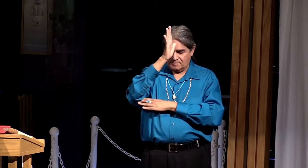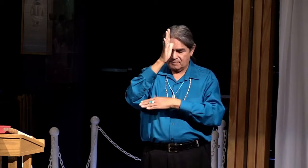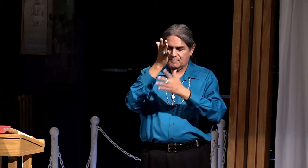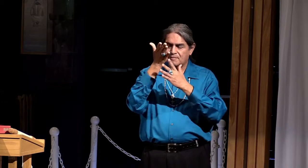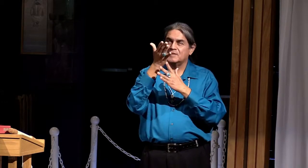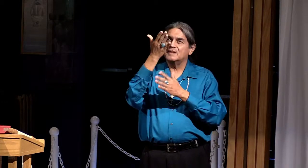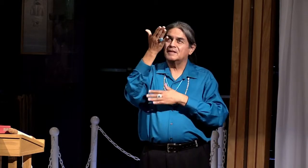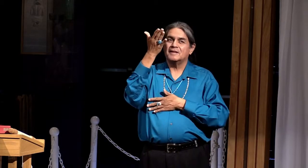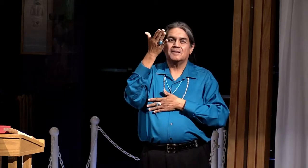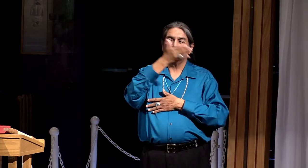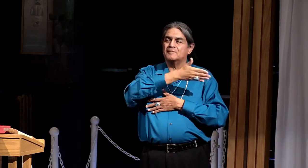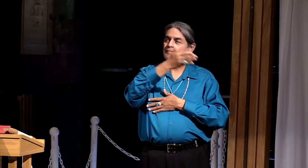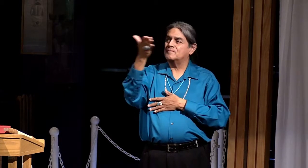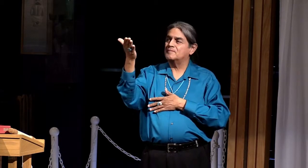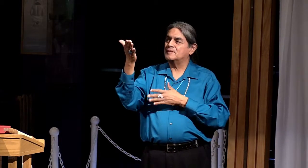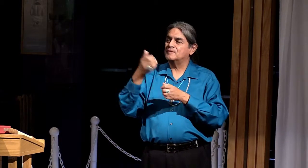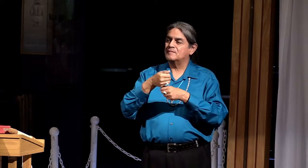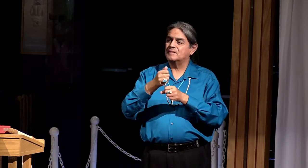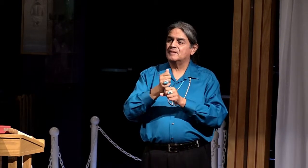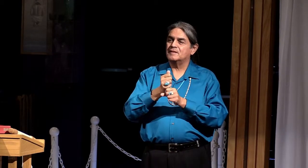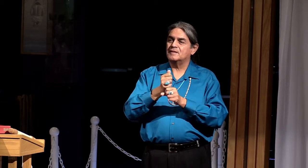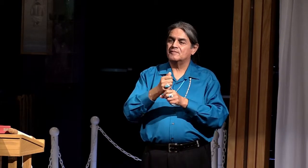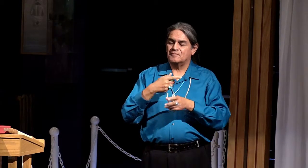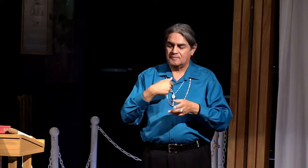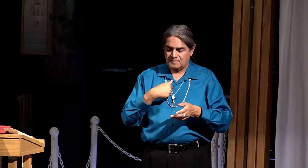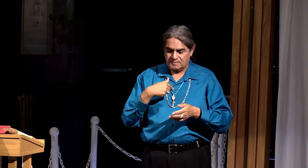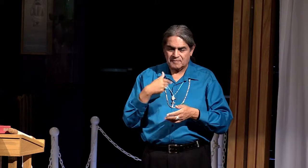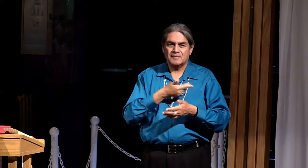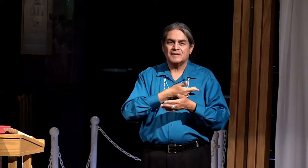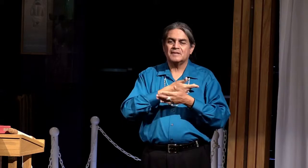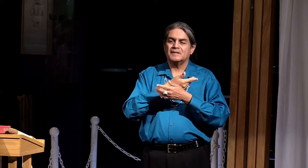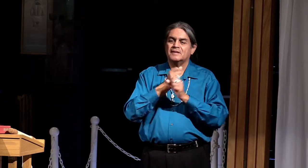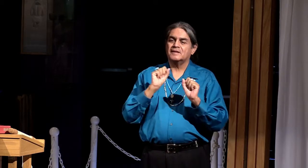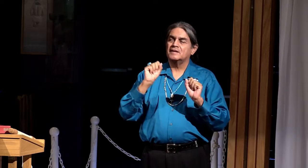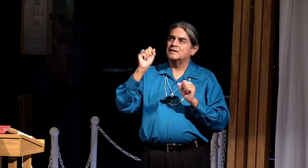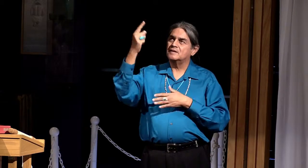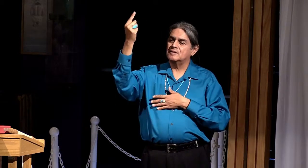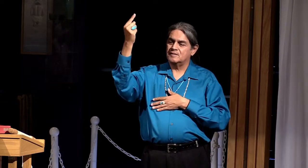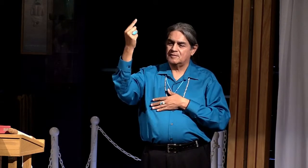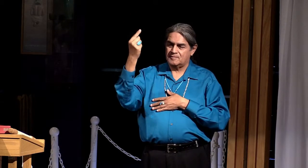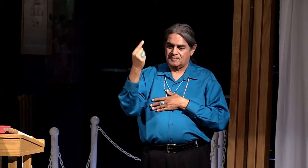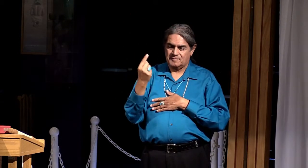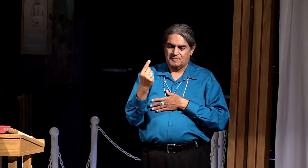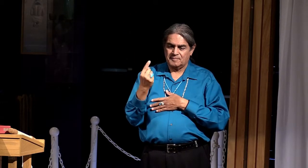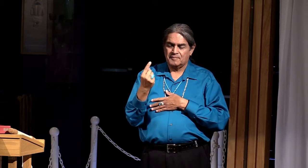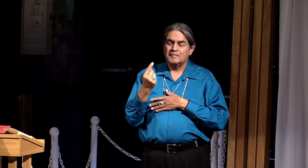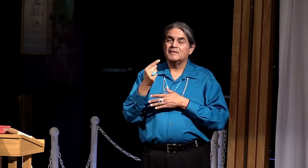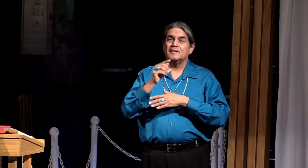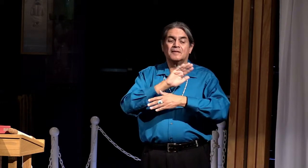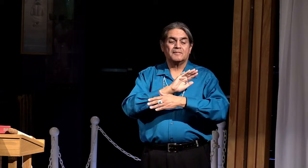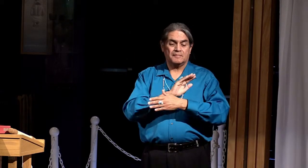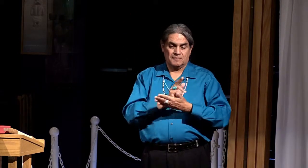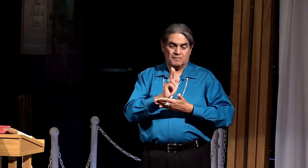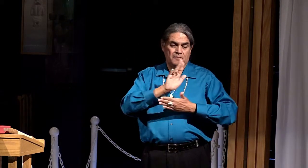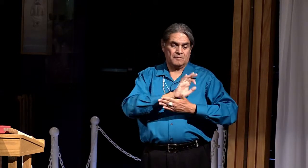him all things were made. For us and for our salvation he came down from heaven, and by the Holy